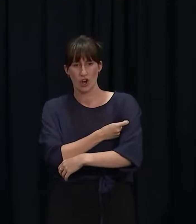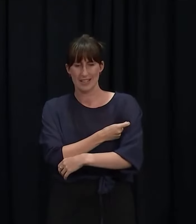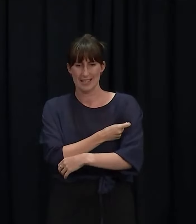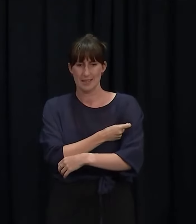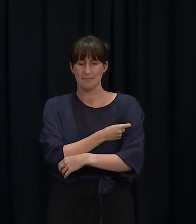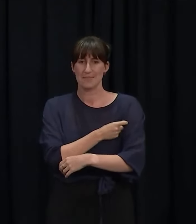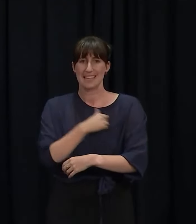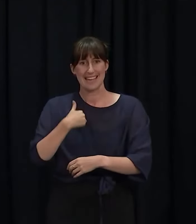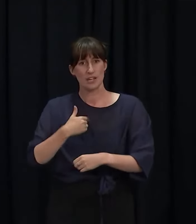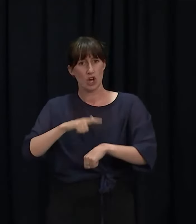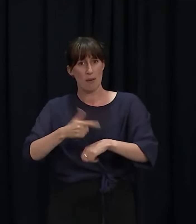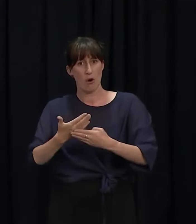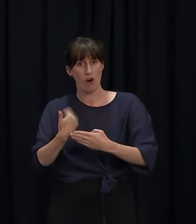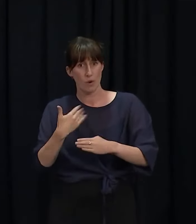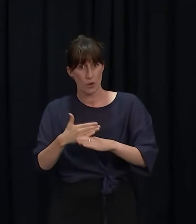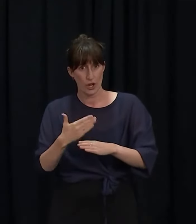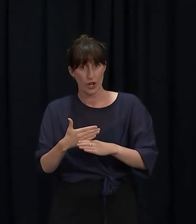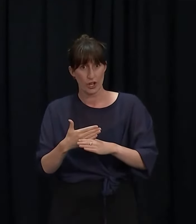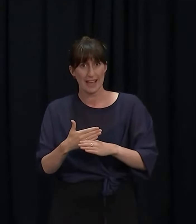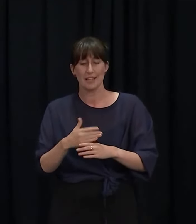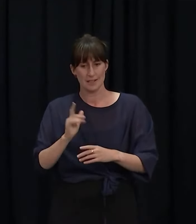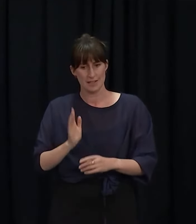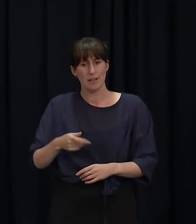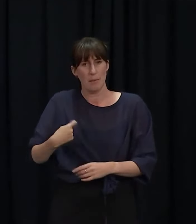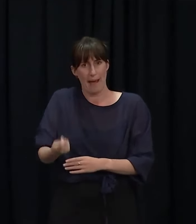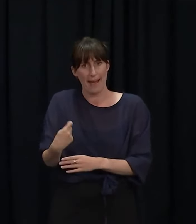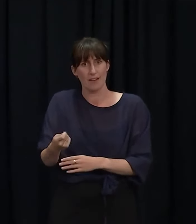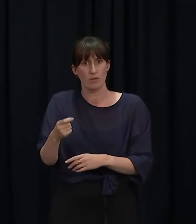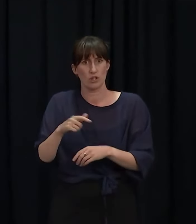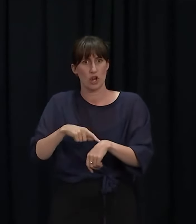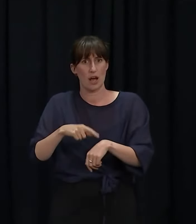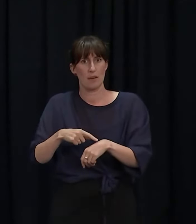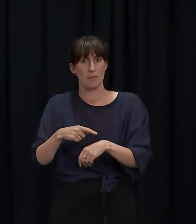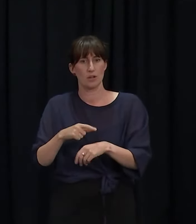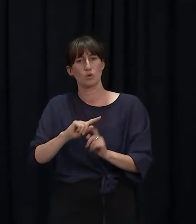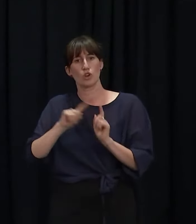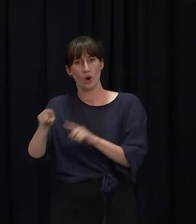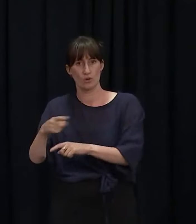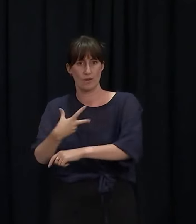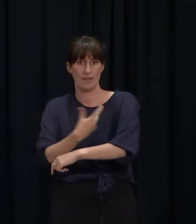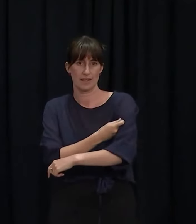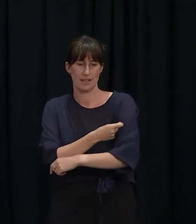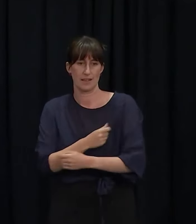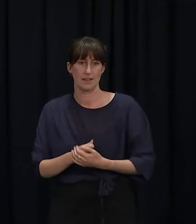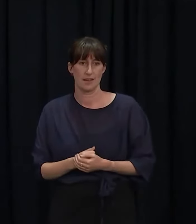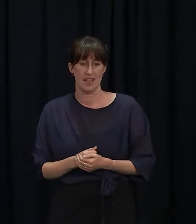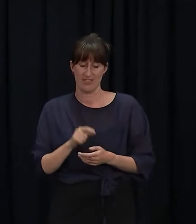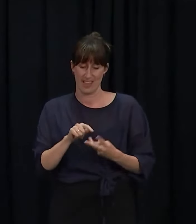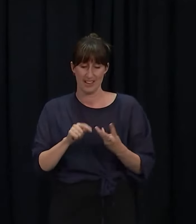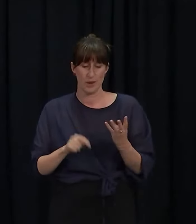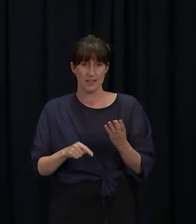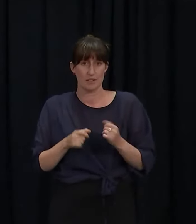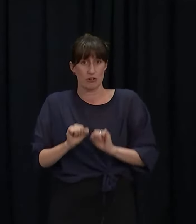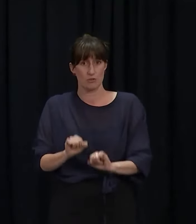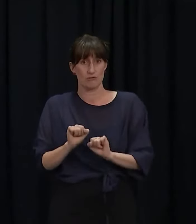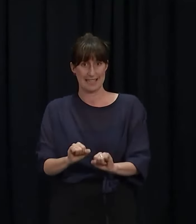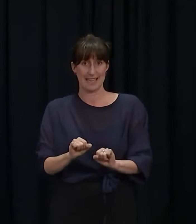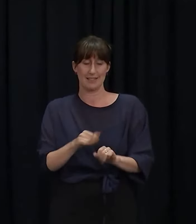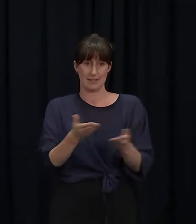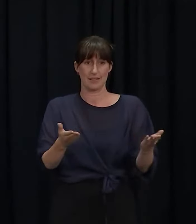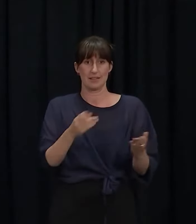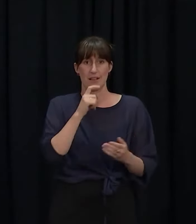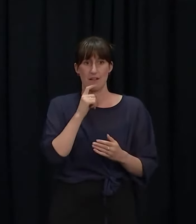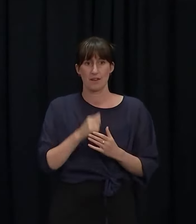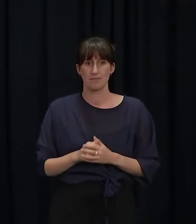are all measures to help look after our collective New Zealand workforce. Government asking more of the